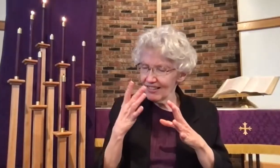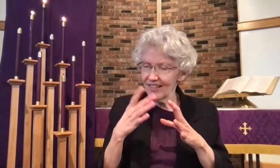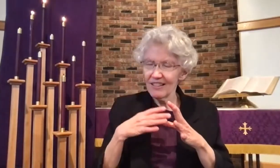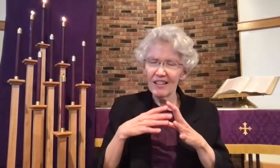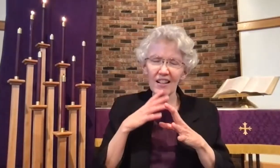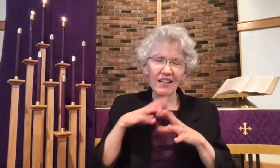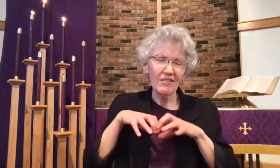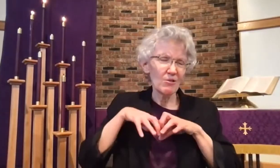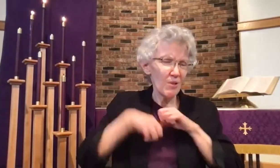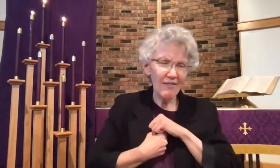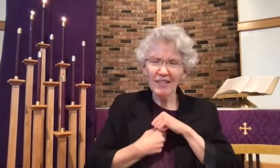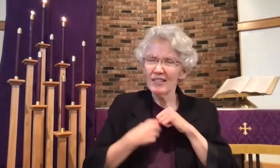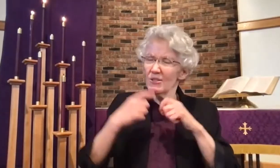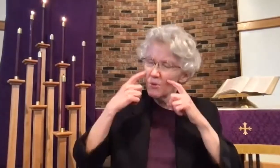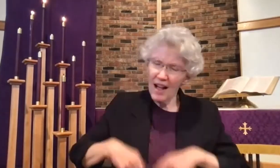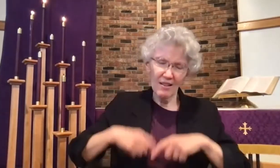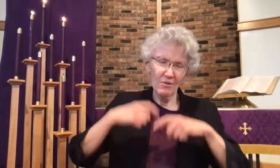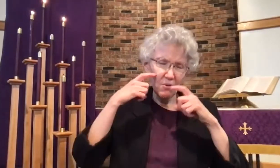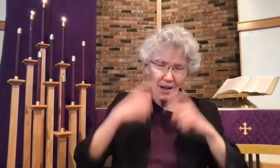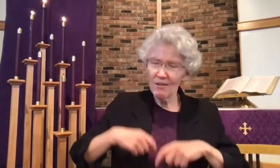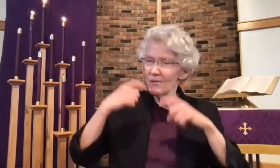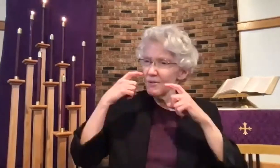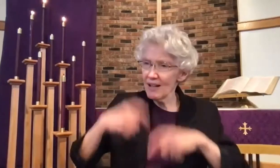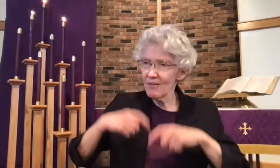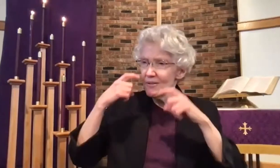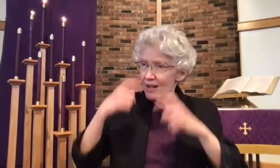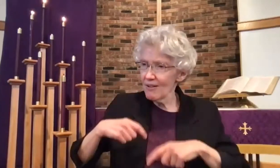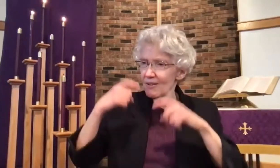and look at him, he was grieved and he began to weep.